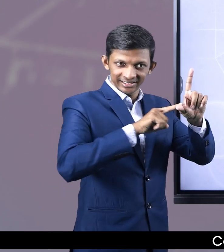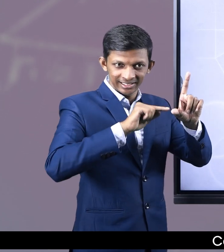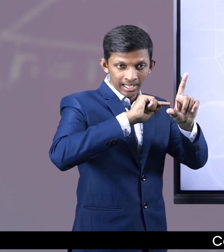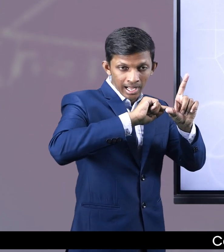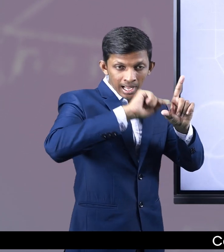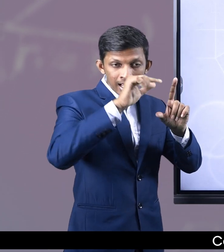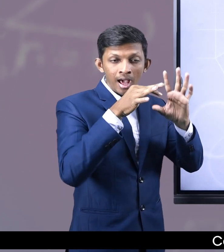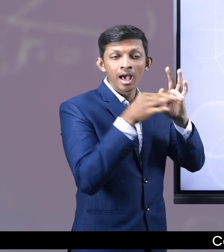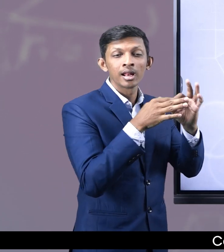Complementary angles.